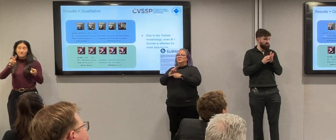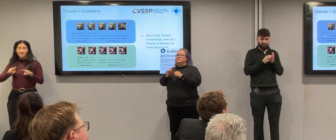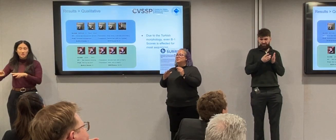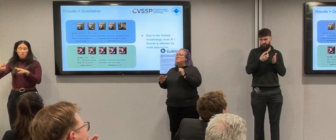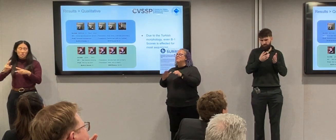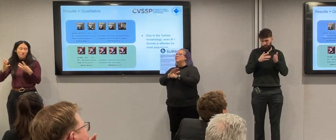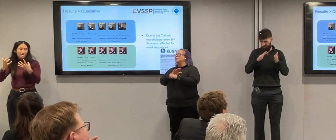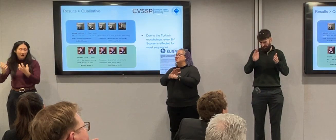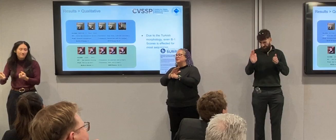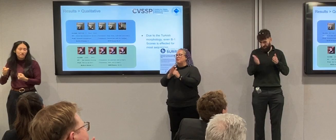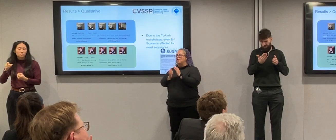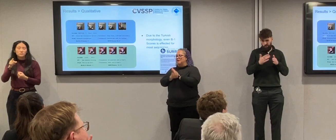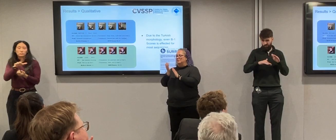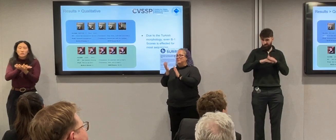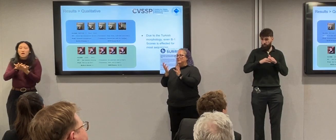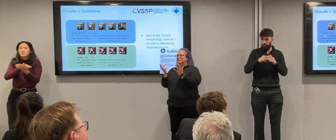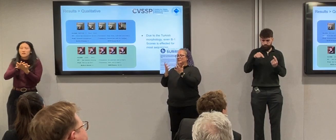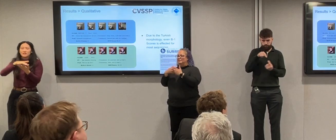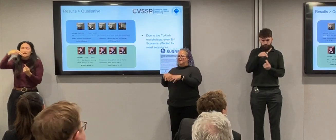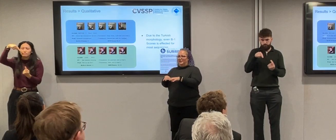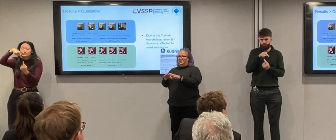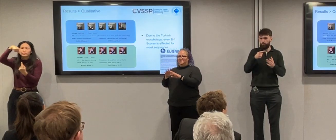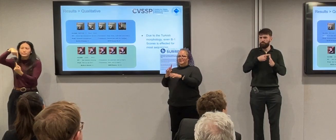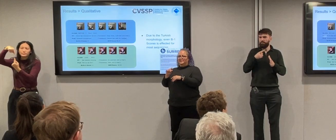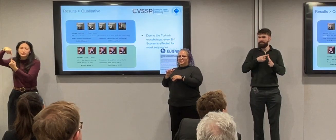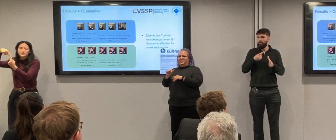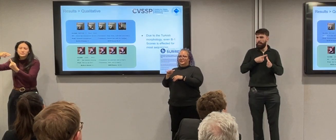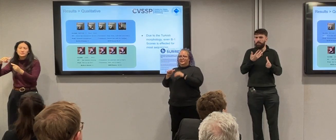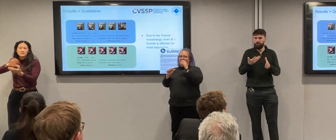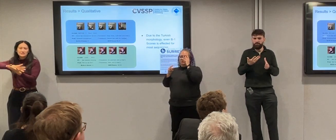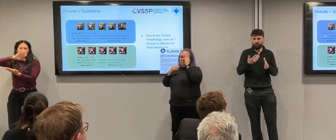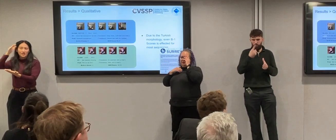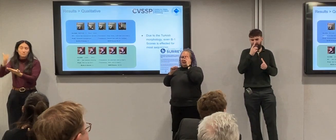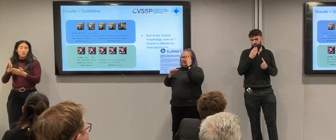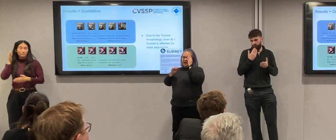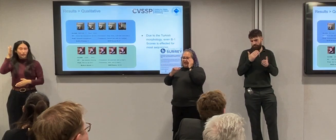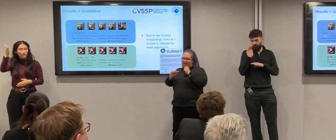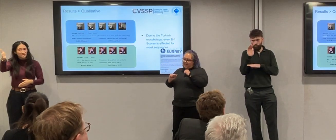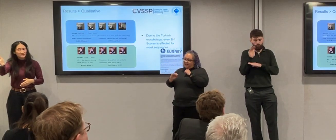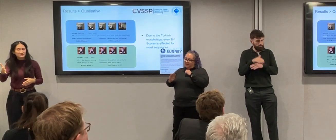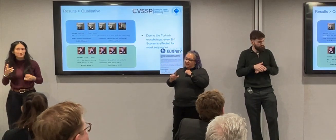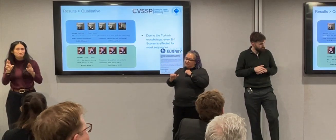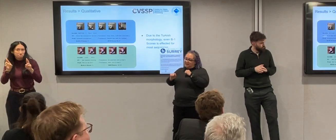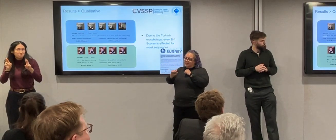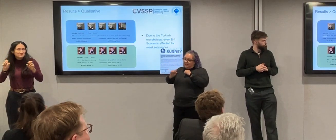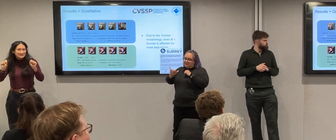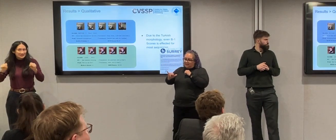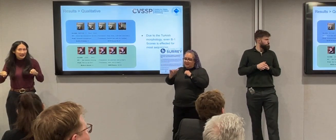aligned data. So we can ablate this in the future. Okay.